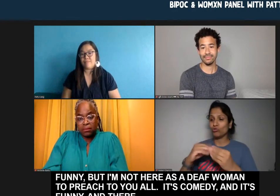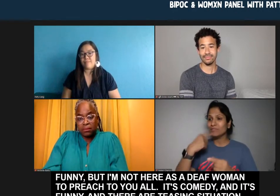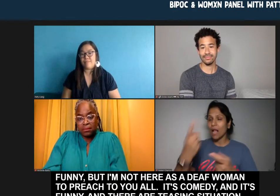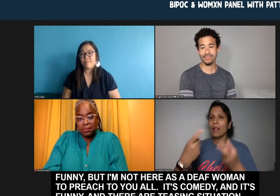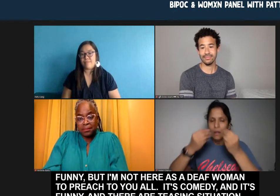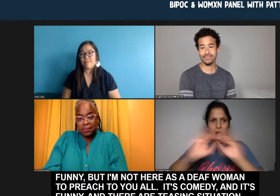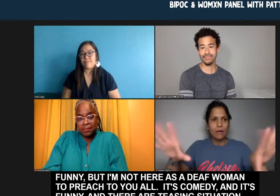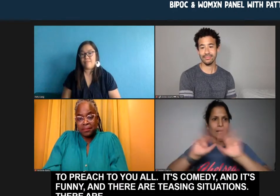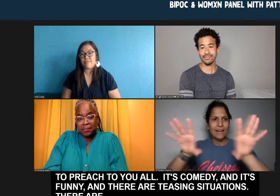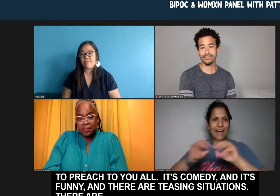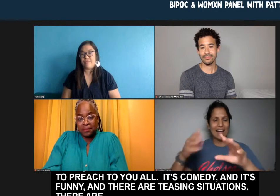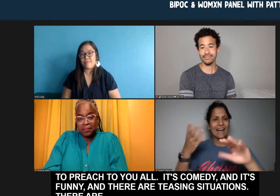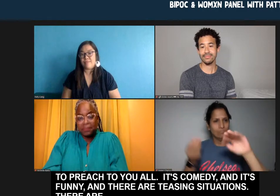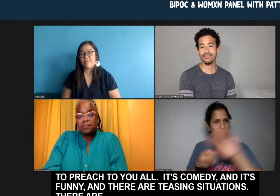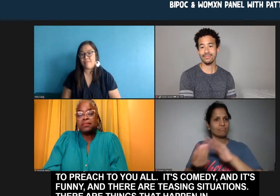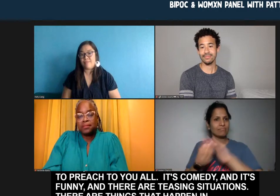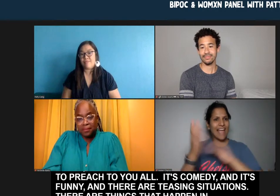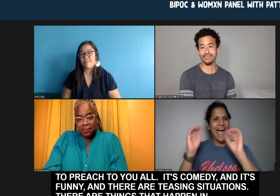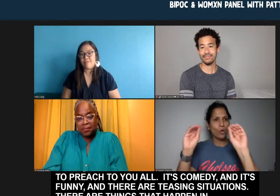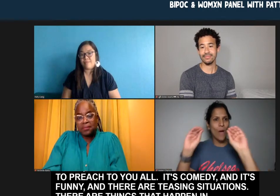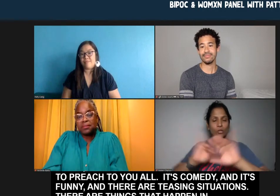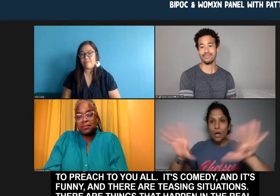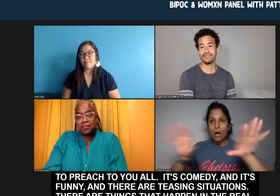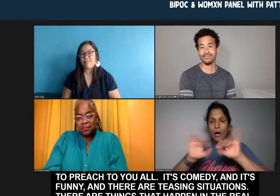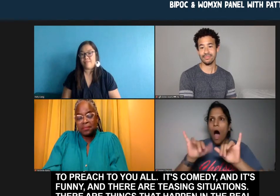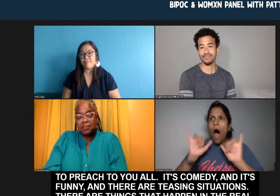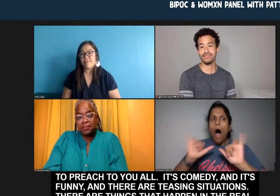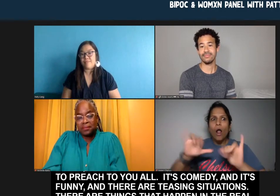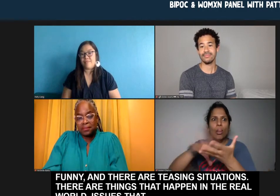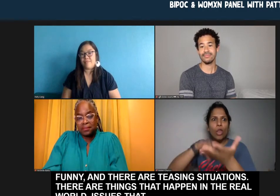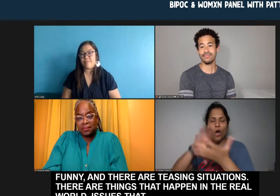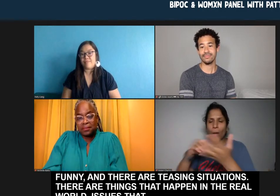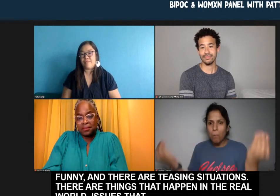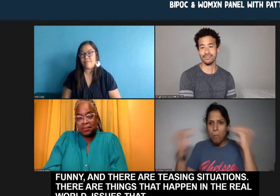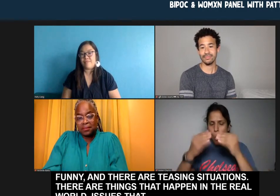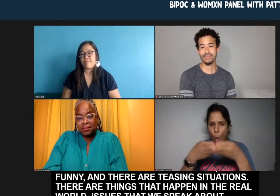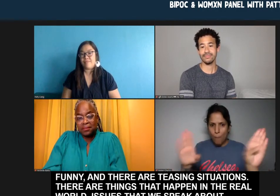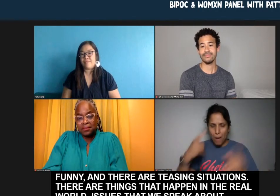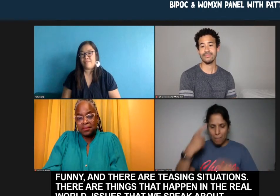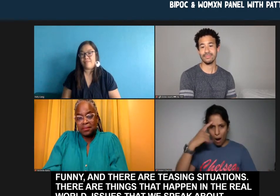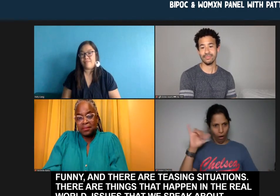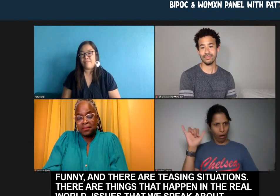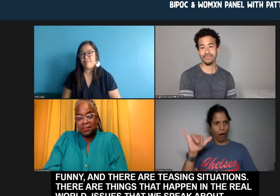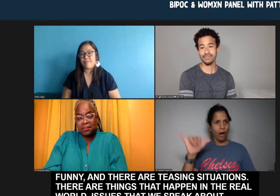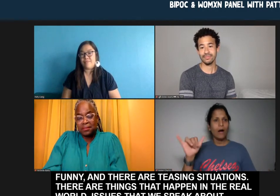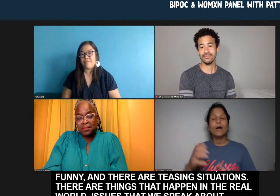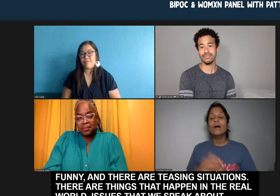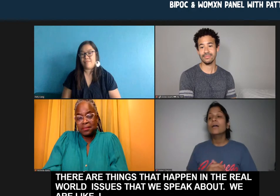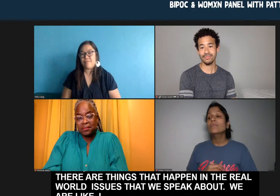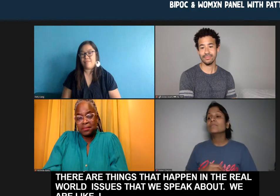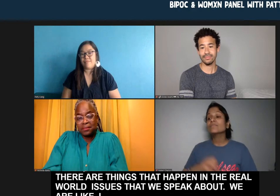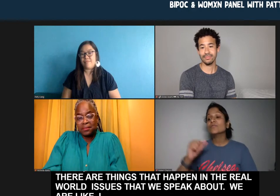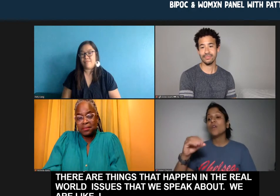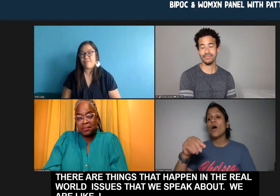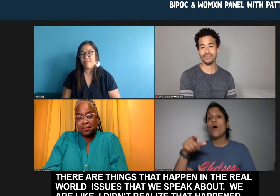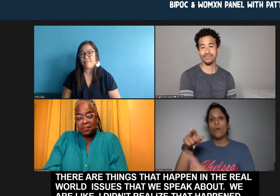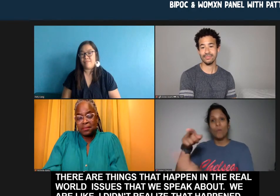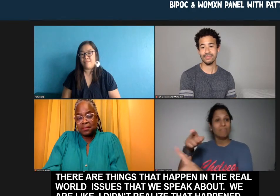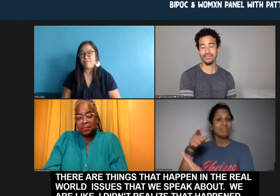that we speak about and people are like, oh, I didn't ever realize that happened. And you know, we put all of that out there and open people's